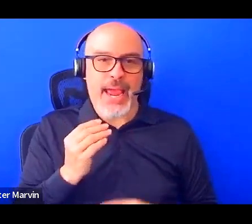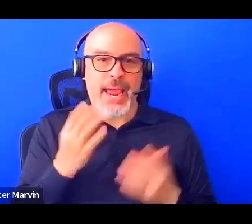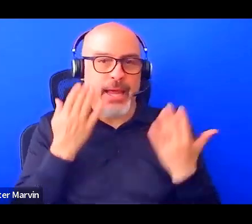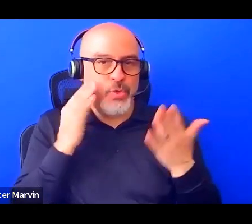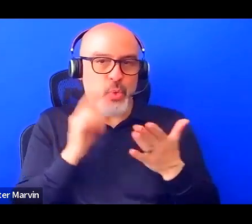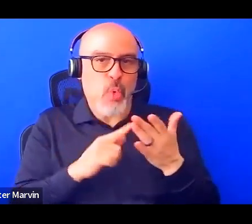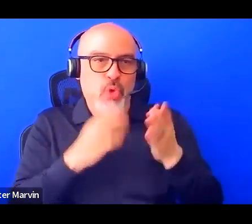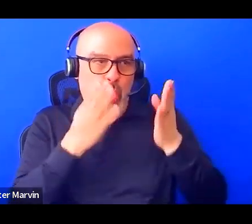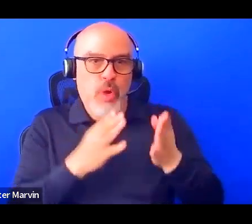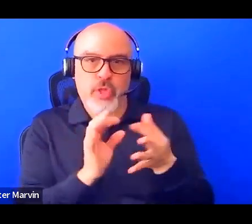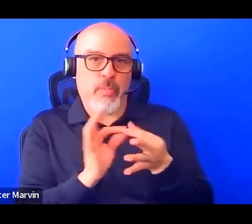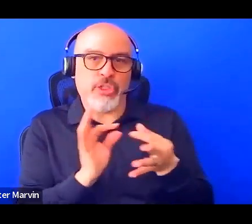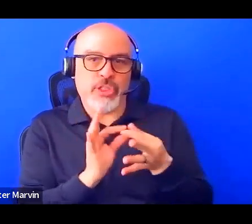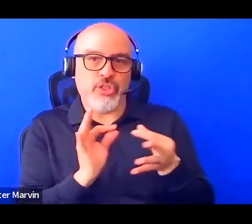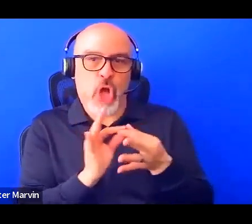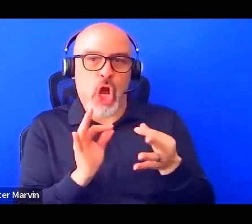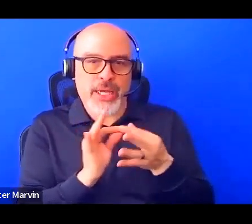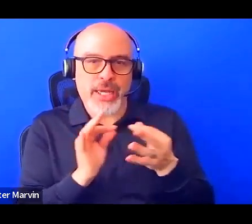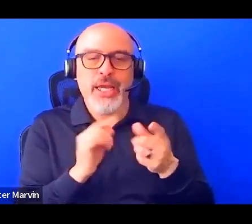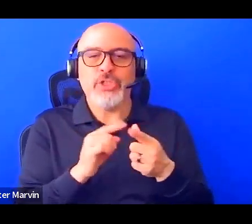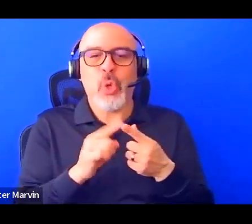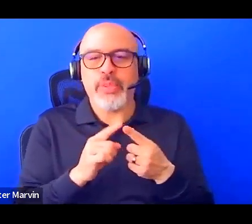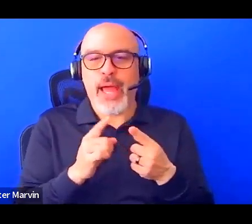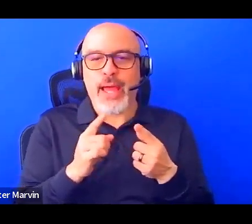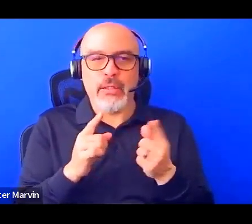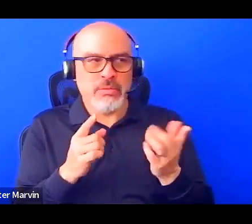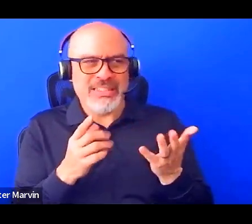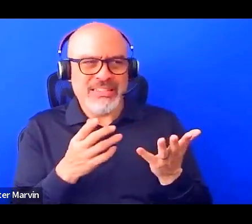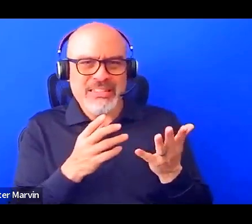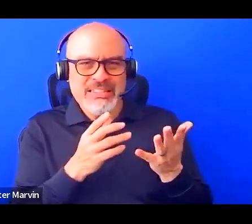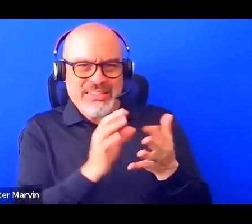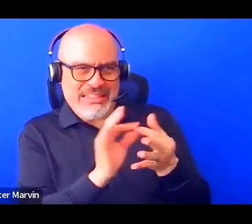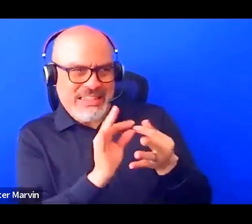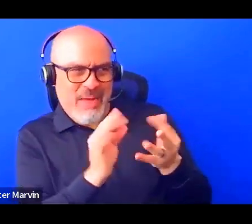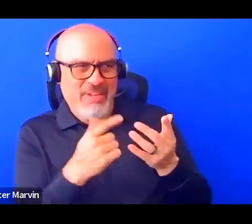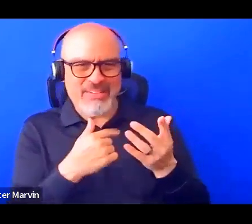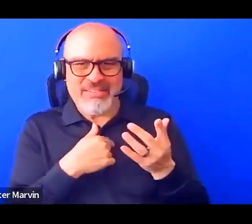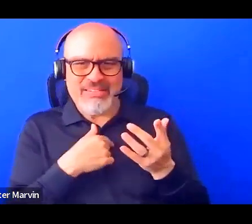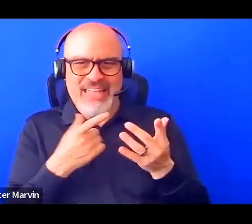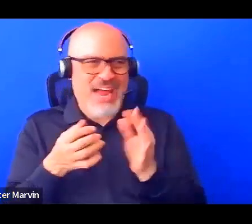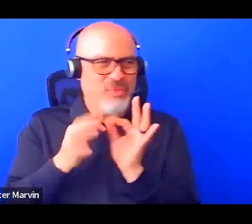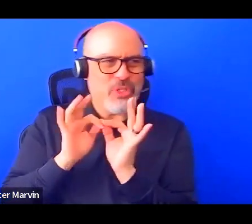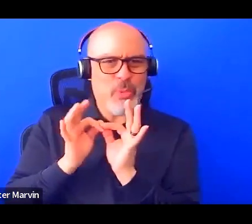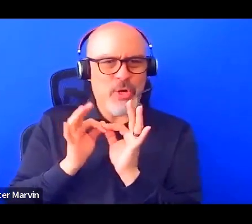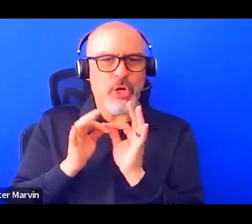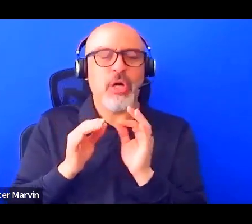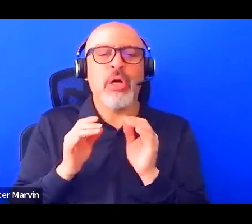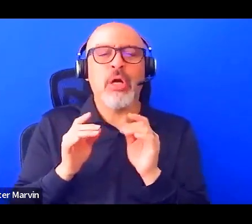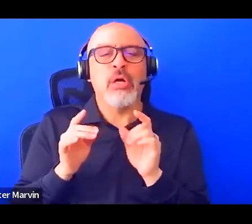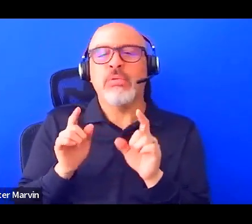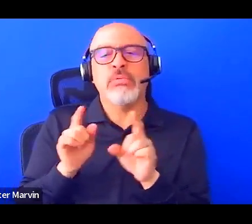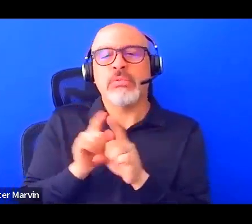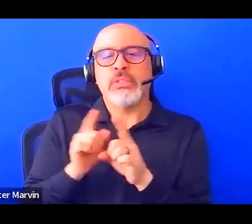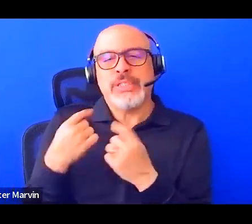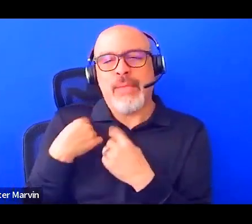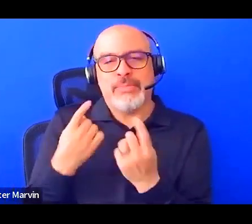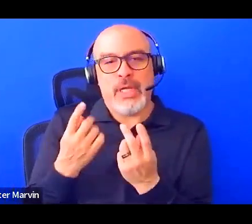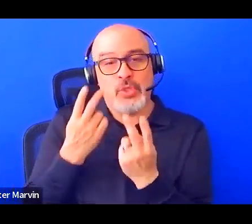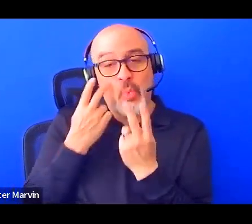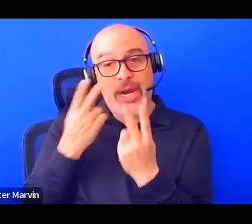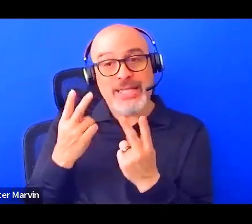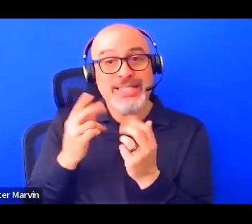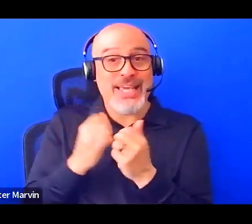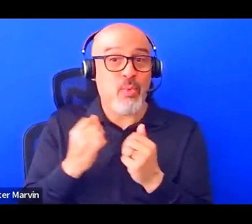saying, and you said, well, I need you to explain what you're saying because I don't understand. Okay. That's the same sense with what I'm seeing with this